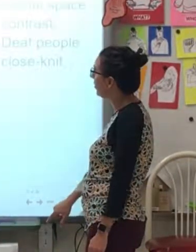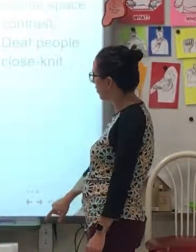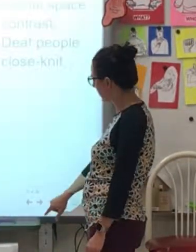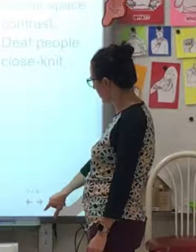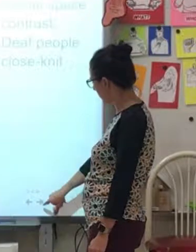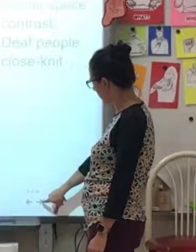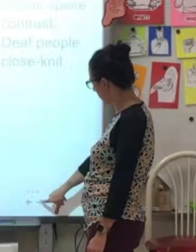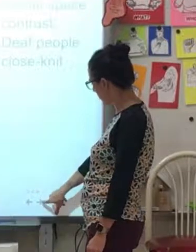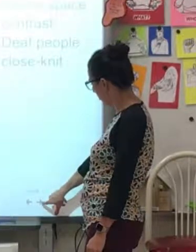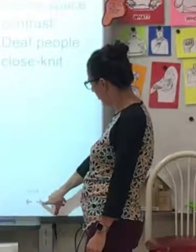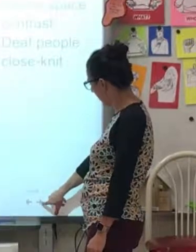going to do